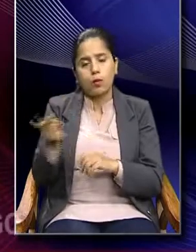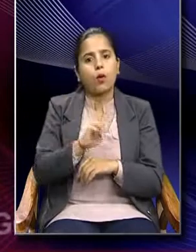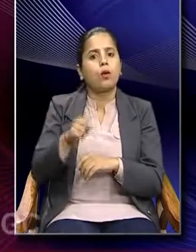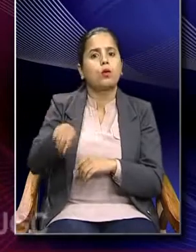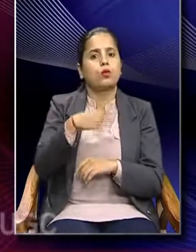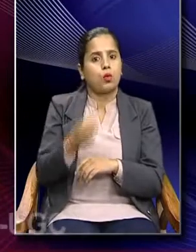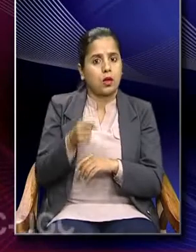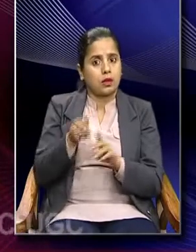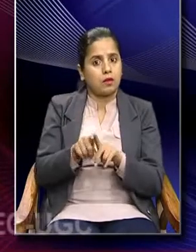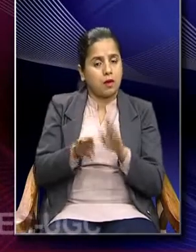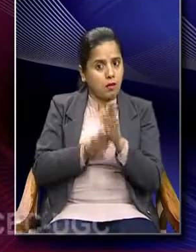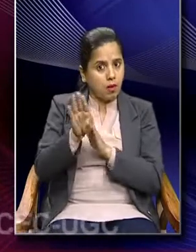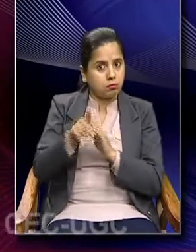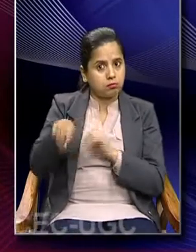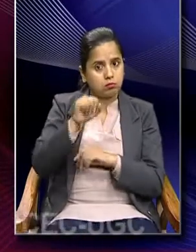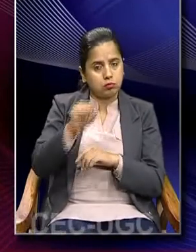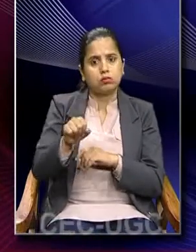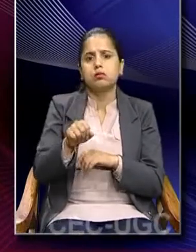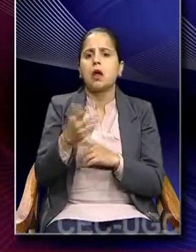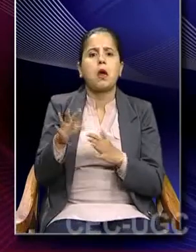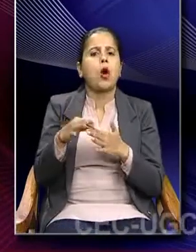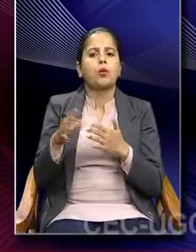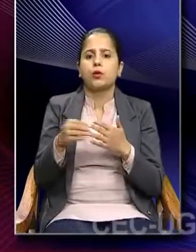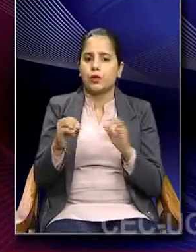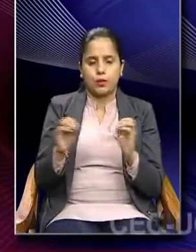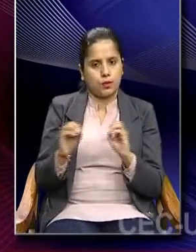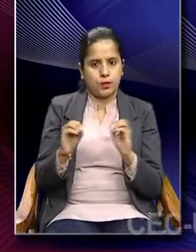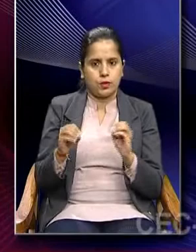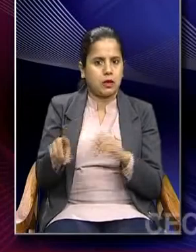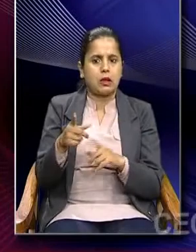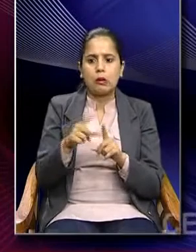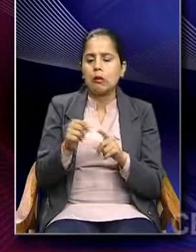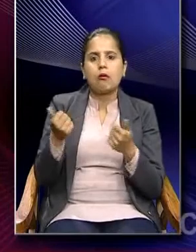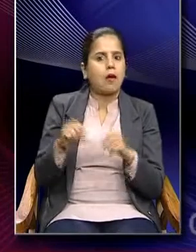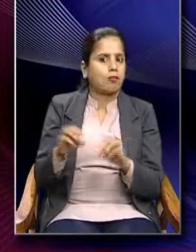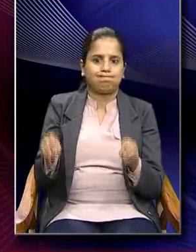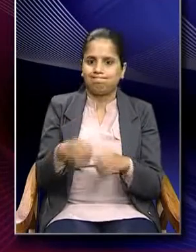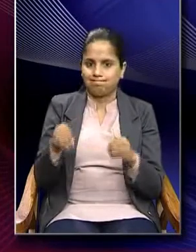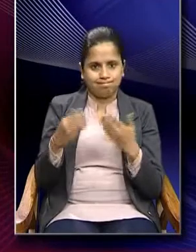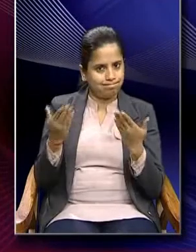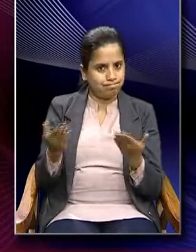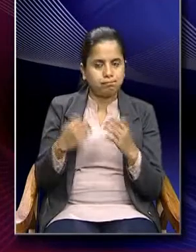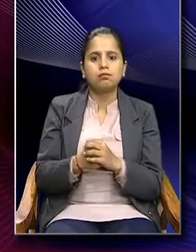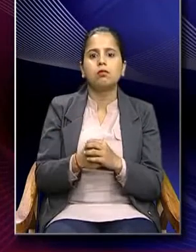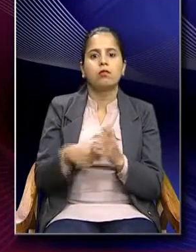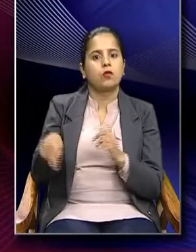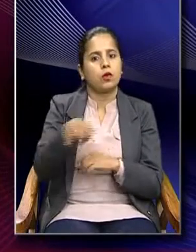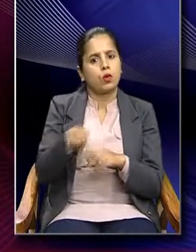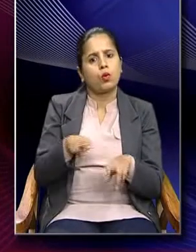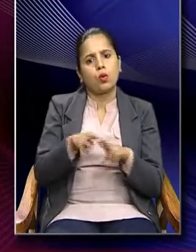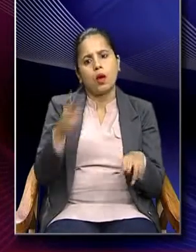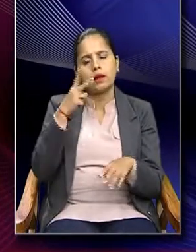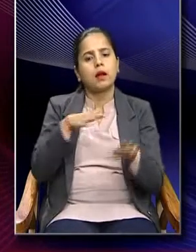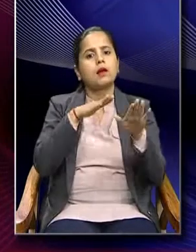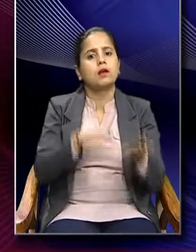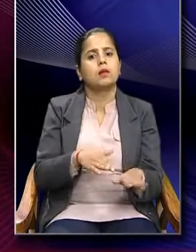to develop their economies. There are no options here. They can't do anything else, right? They are totally